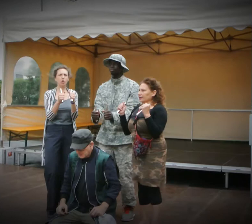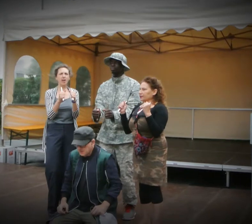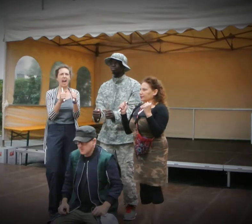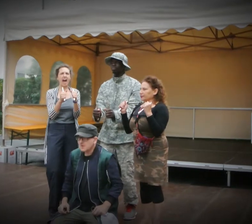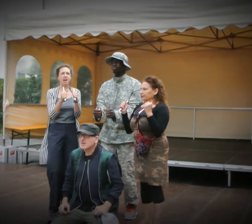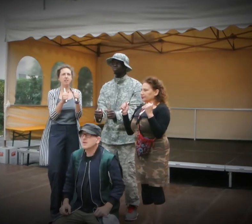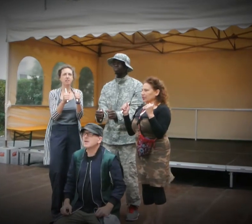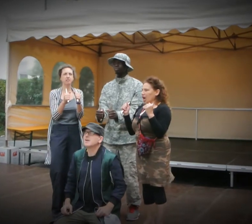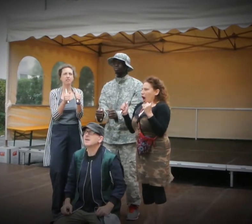Basura!